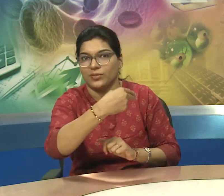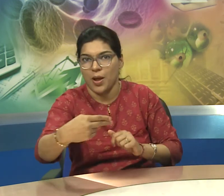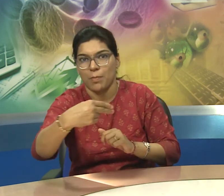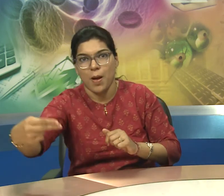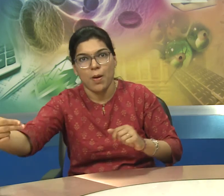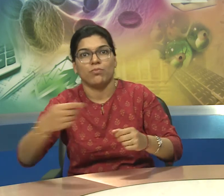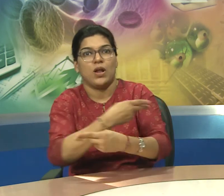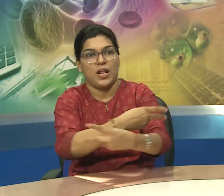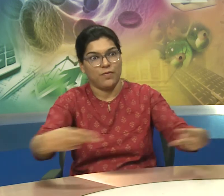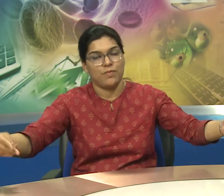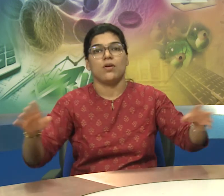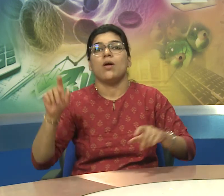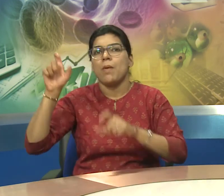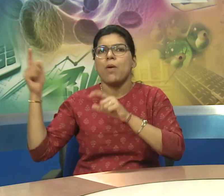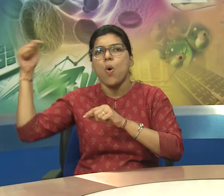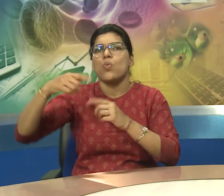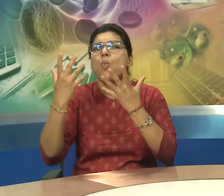they deal in.